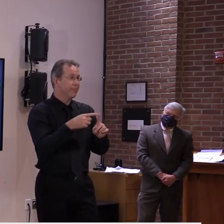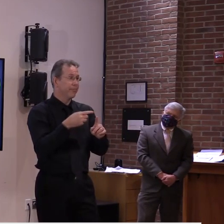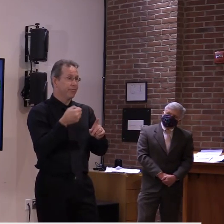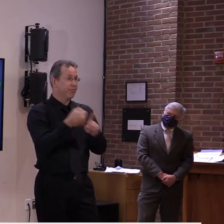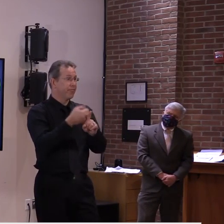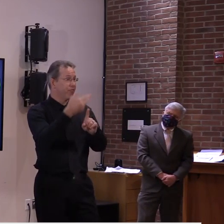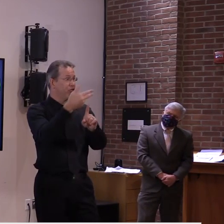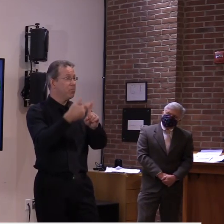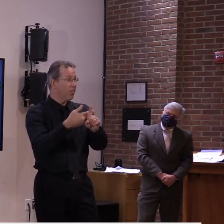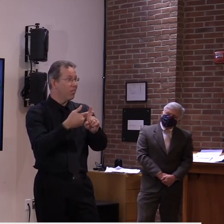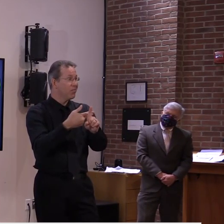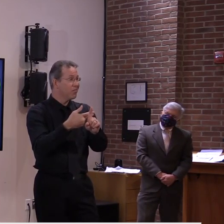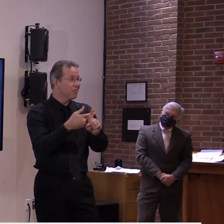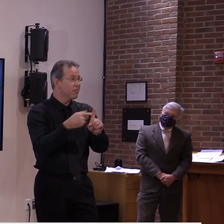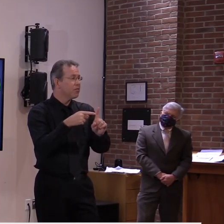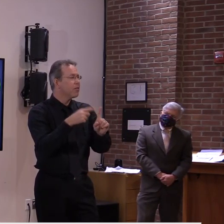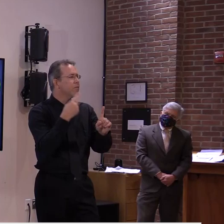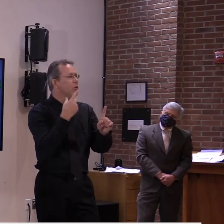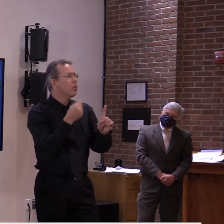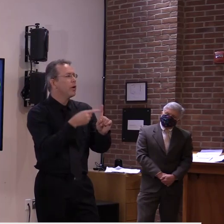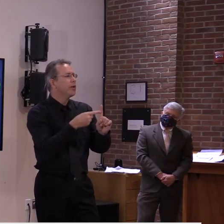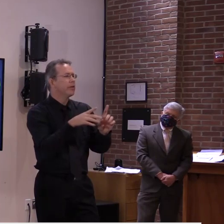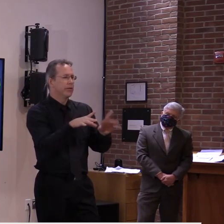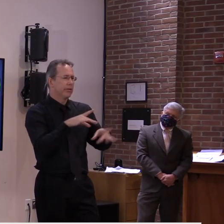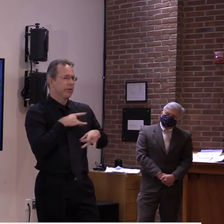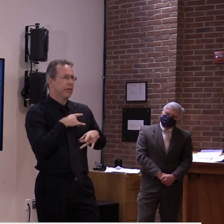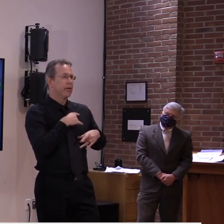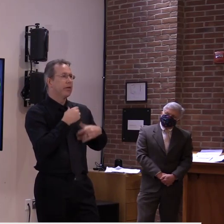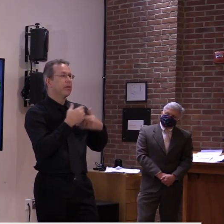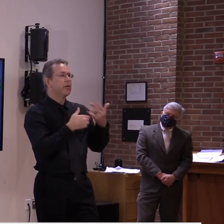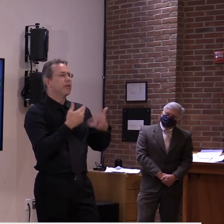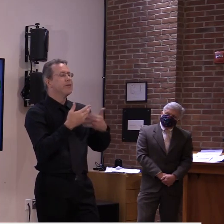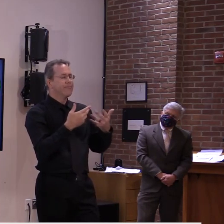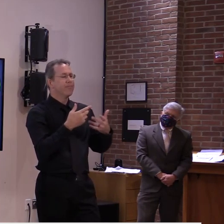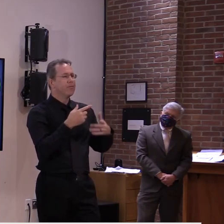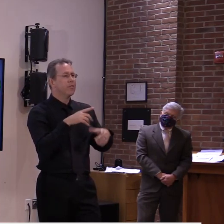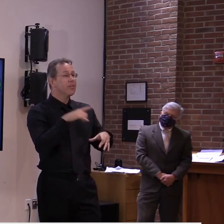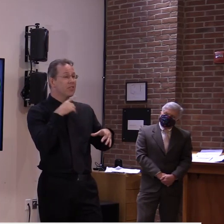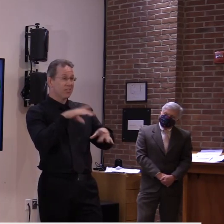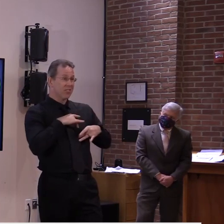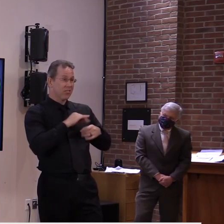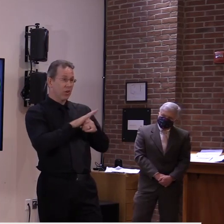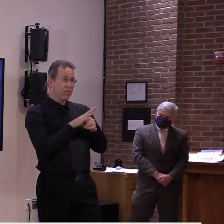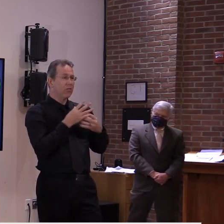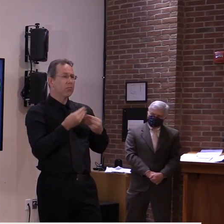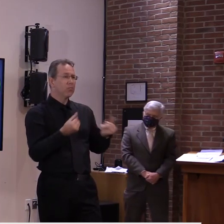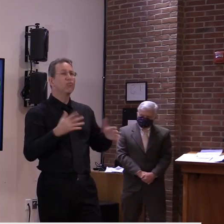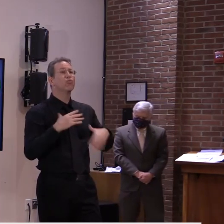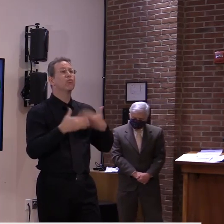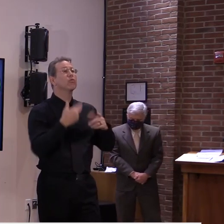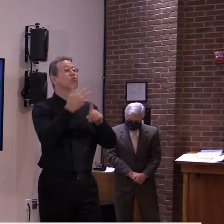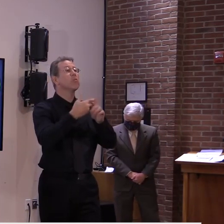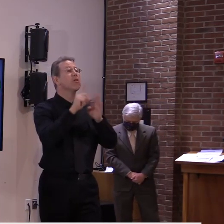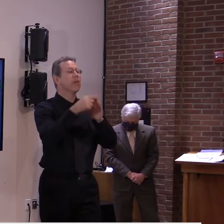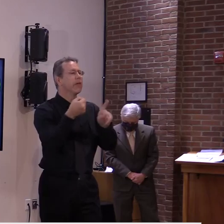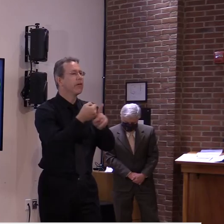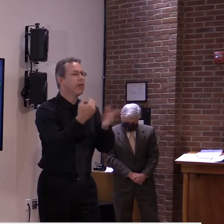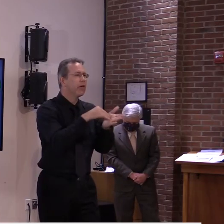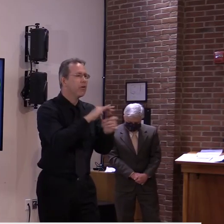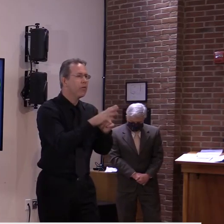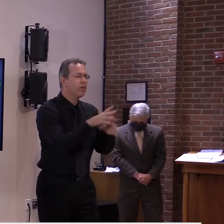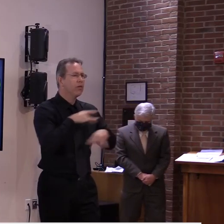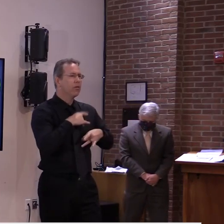thing, all I can think of that they're thinking of is the fact that we generally consider 3 months to be the interval before